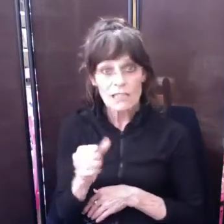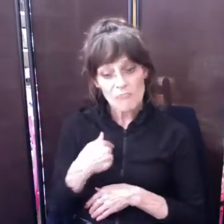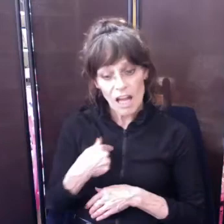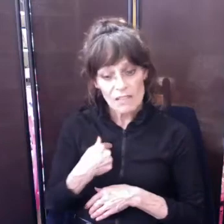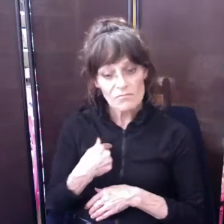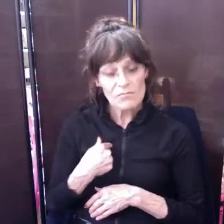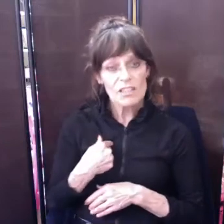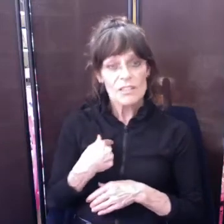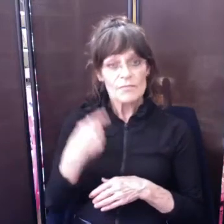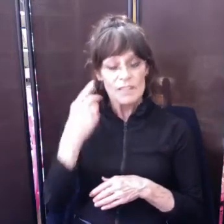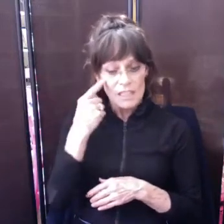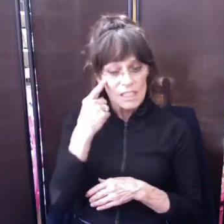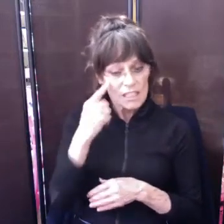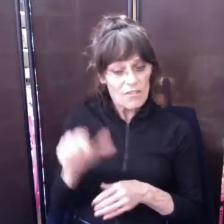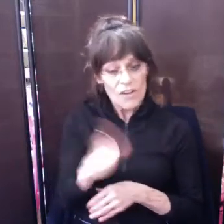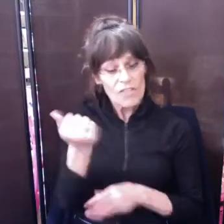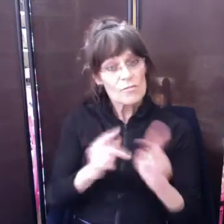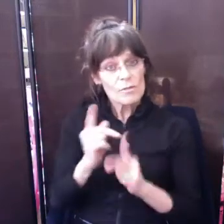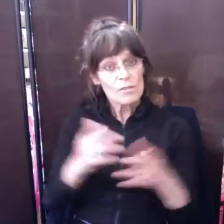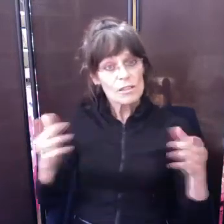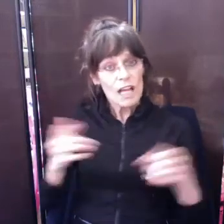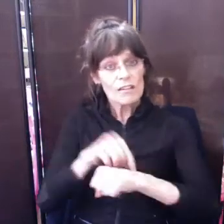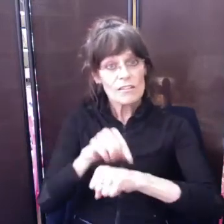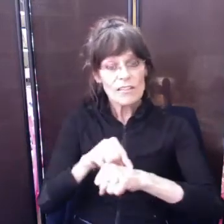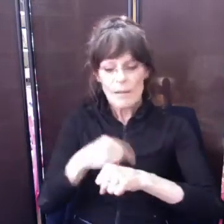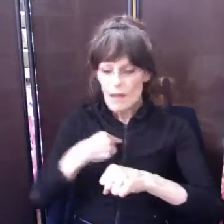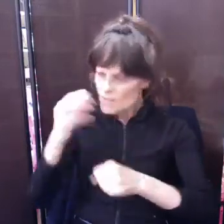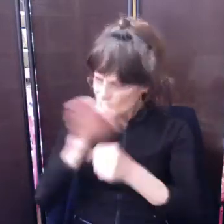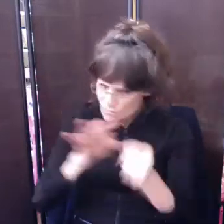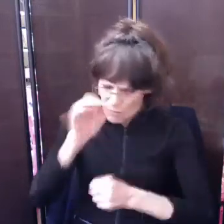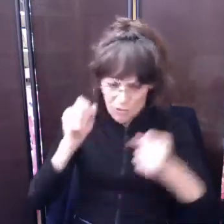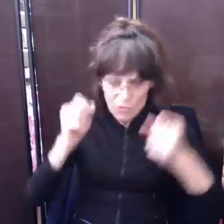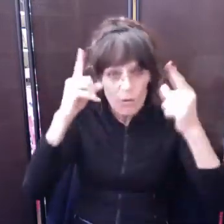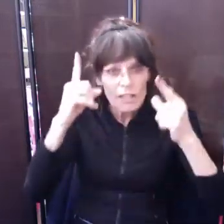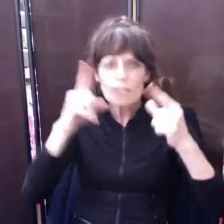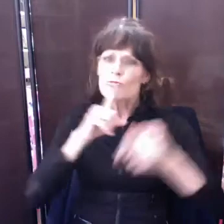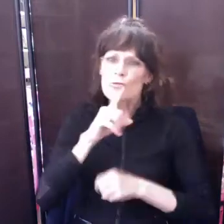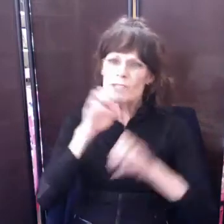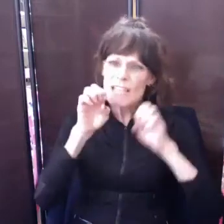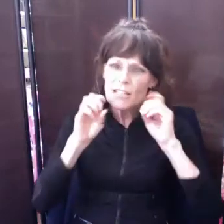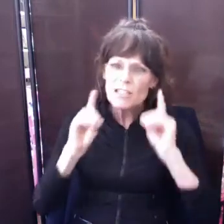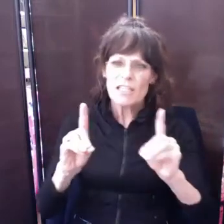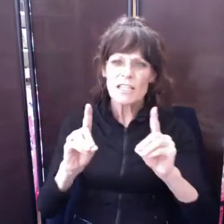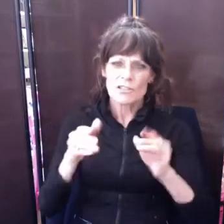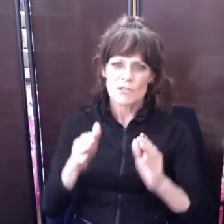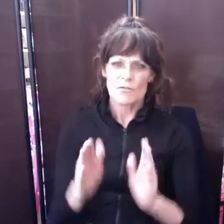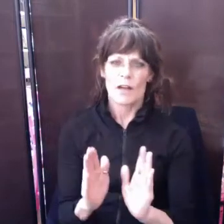lot of the time. You know, I've had a spiritual awakening of the educational variety that they talk about in the back of the book. I've had a change of